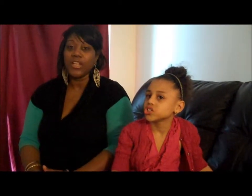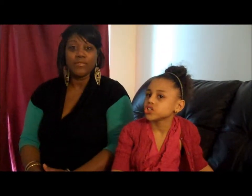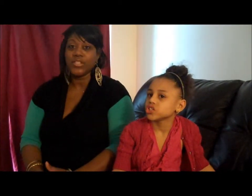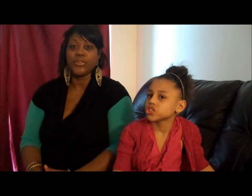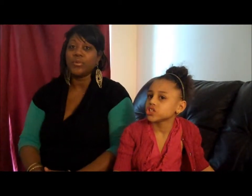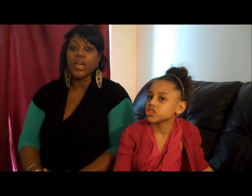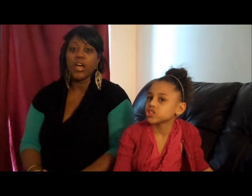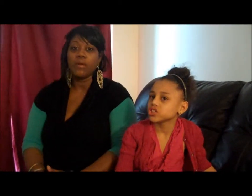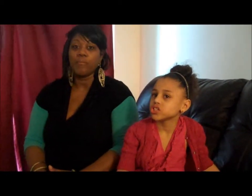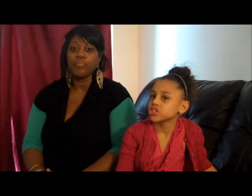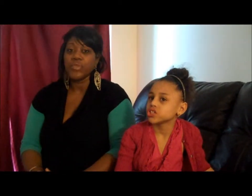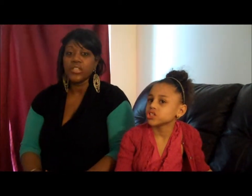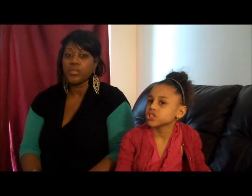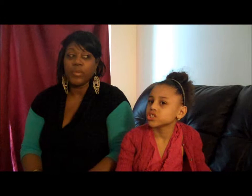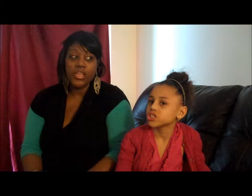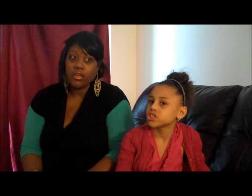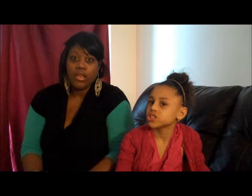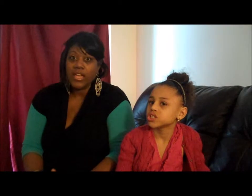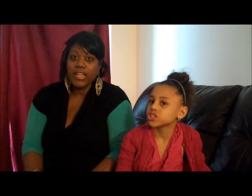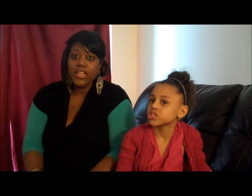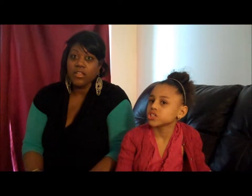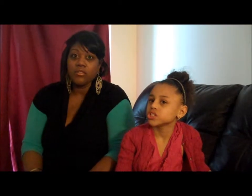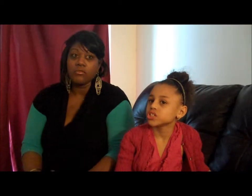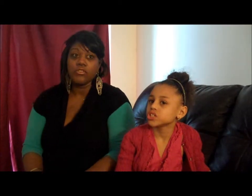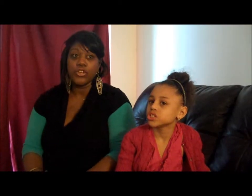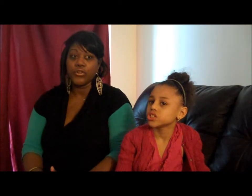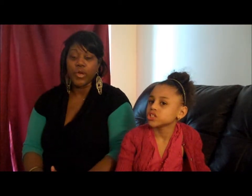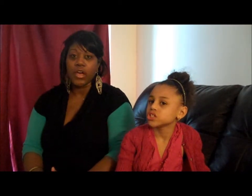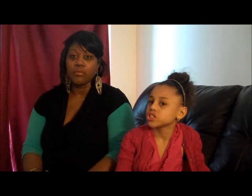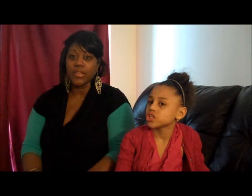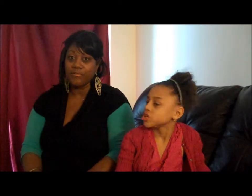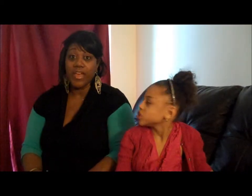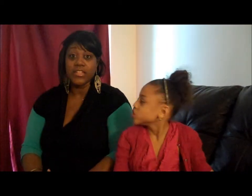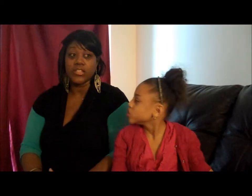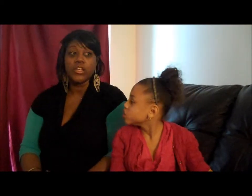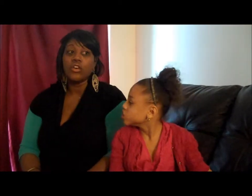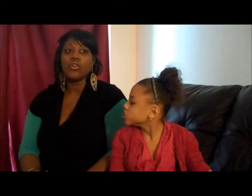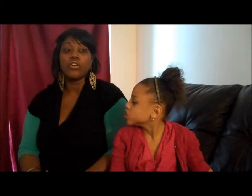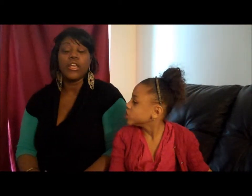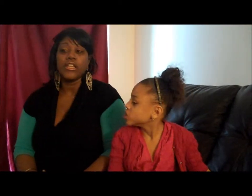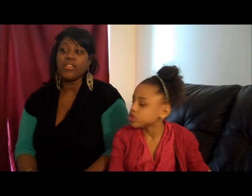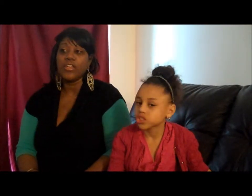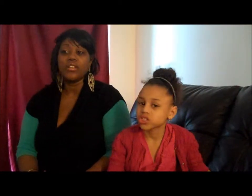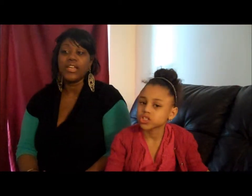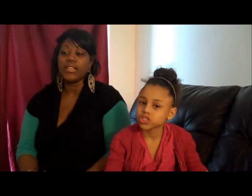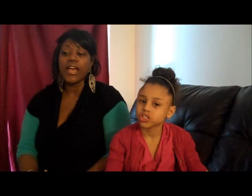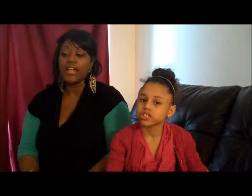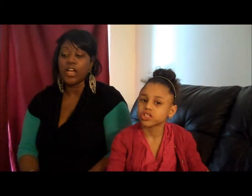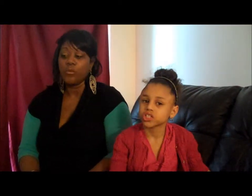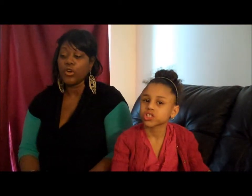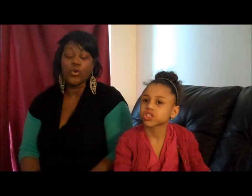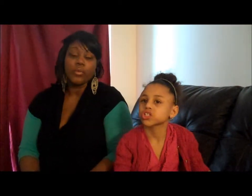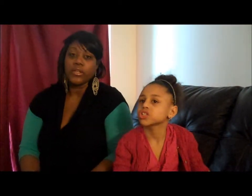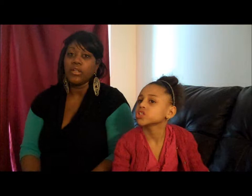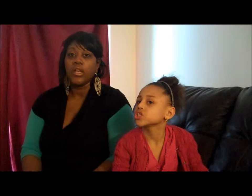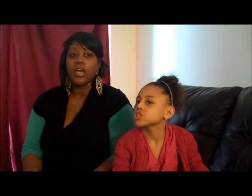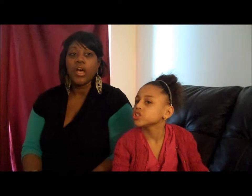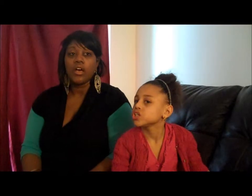love to, um, speak at any, you know, um, event or anything like that. Um, we're open. Um,